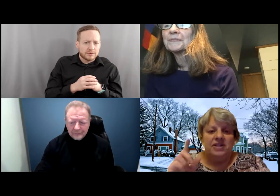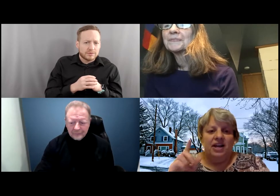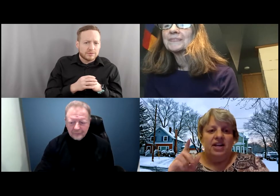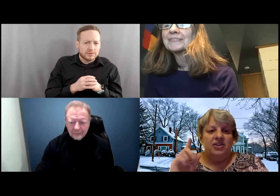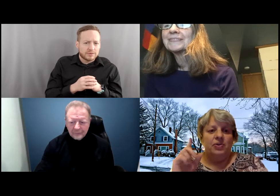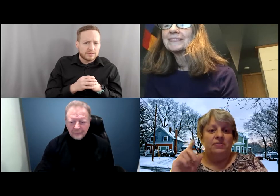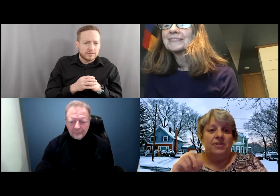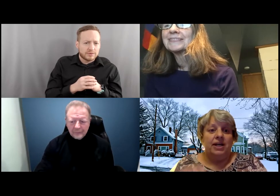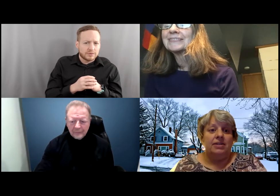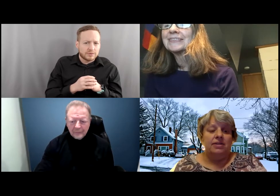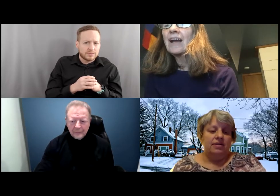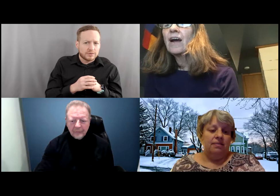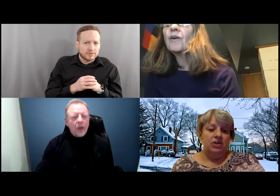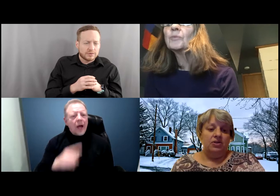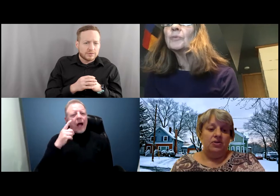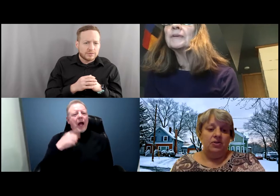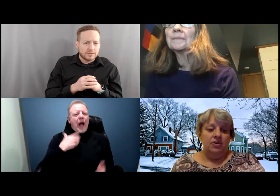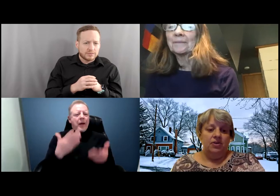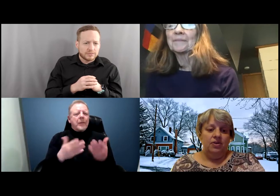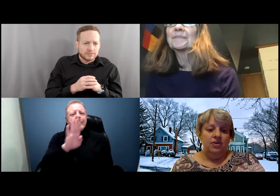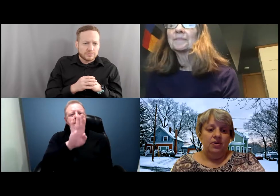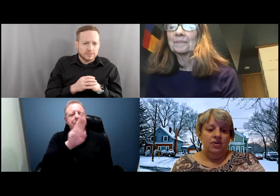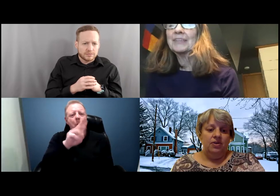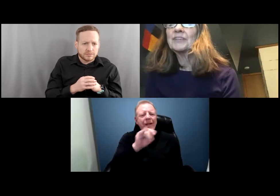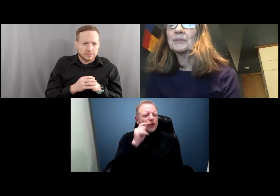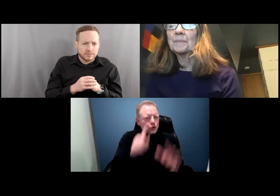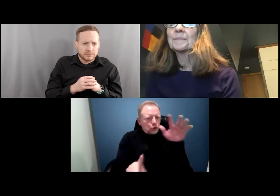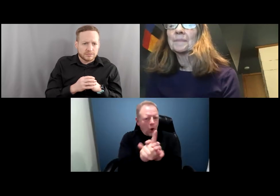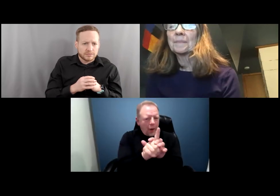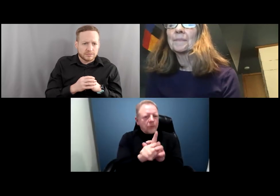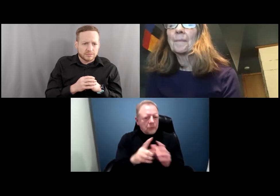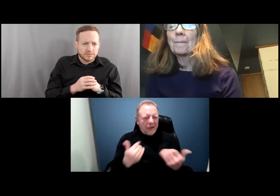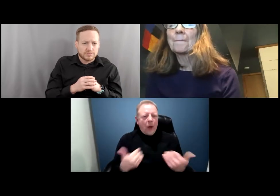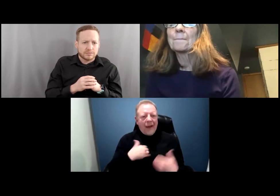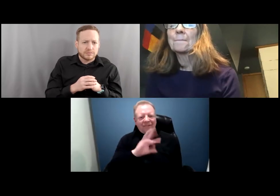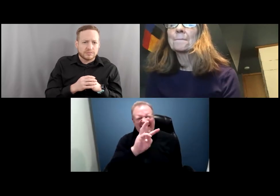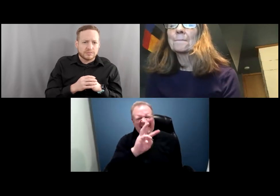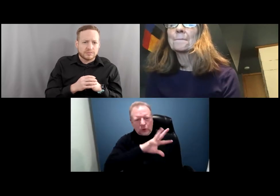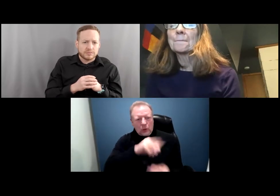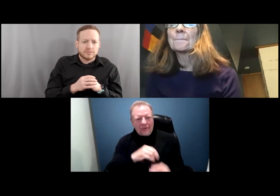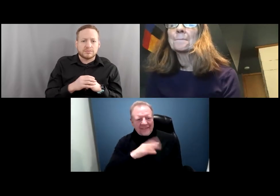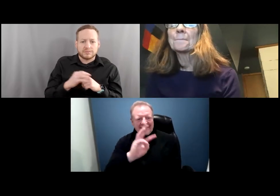Unmade just got here, so we have 6 commissioners. Oh, Boomy. Boomy. Thank you.